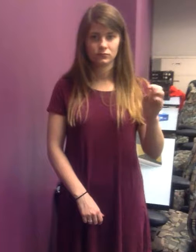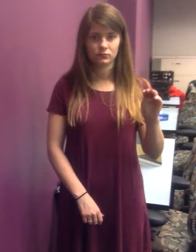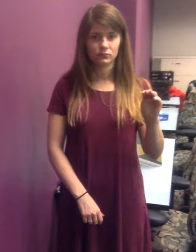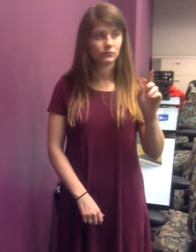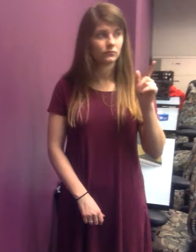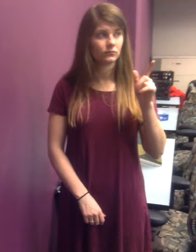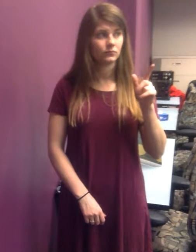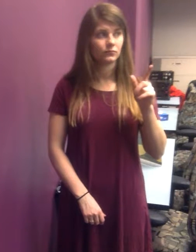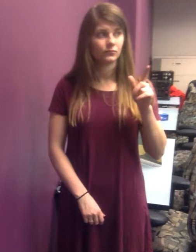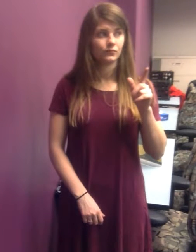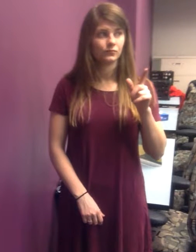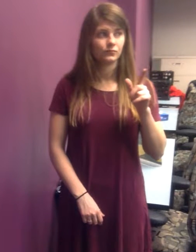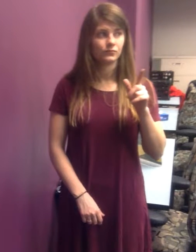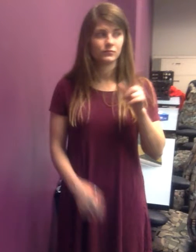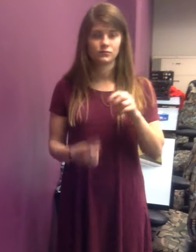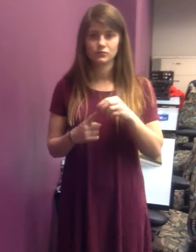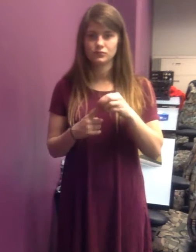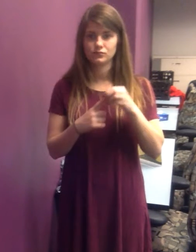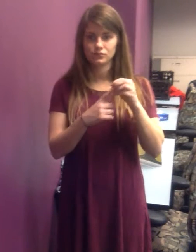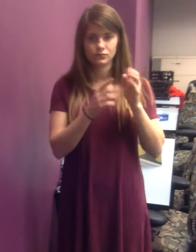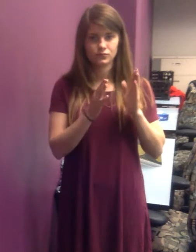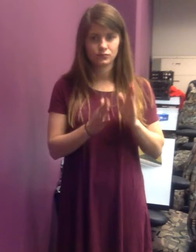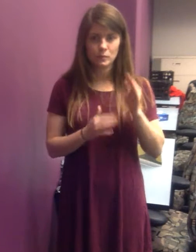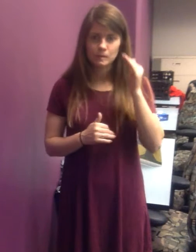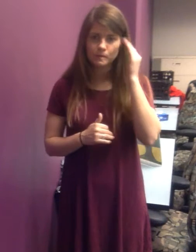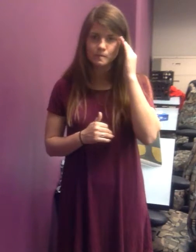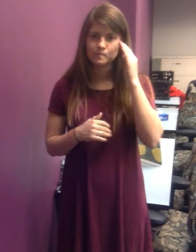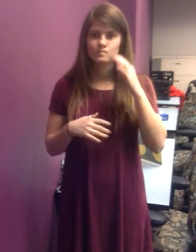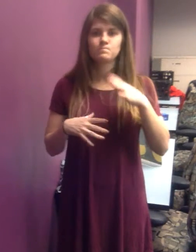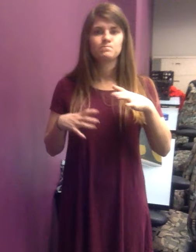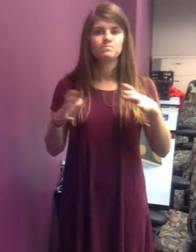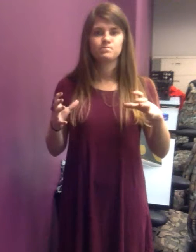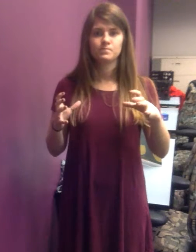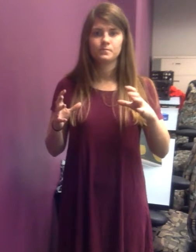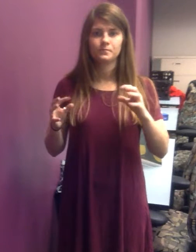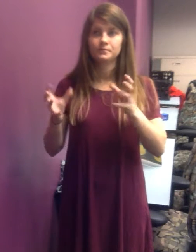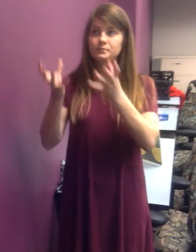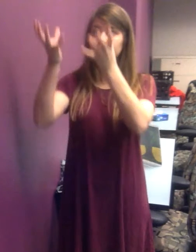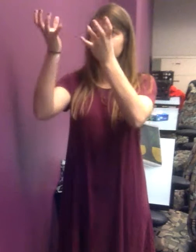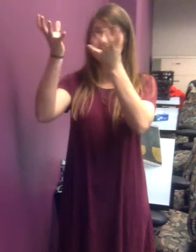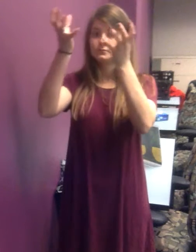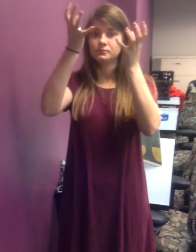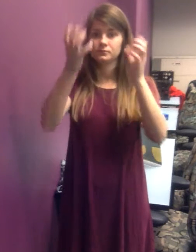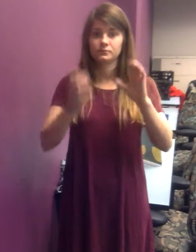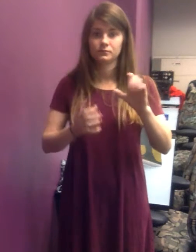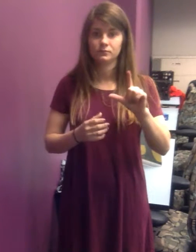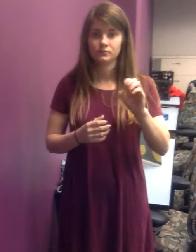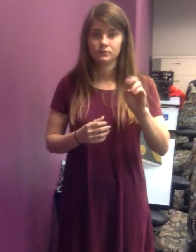American Tradition Institute after one quote in a front-page New York Times article. Dessler received a legal request for emails the next